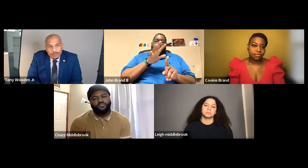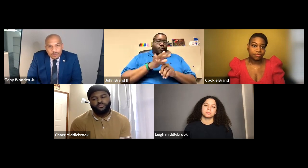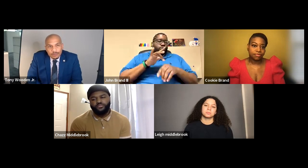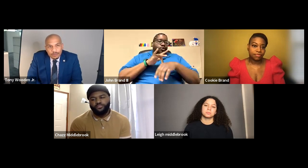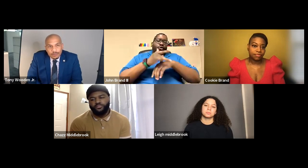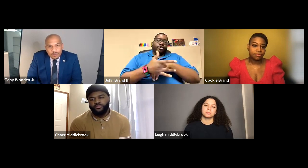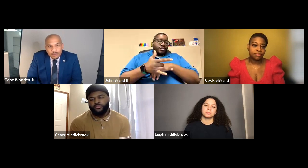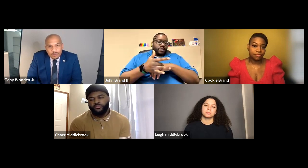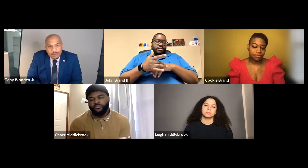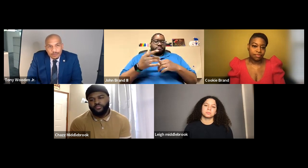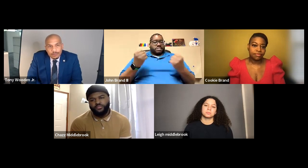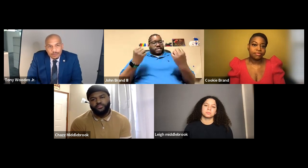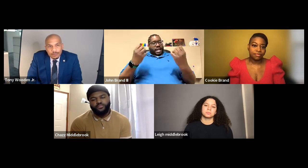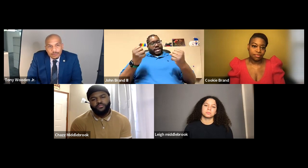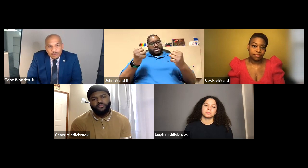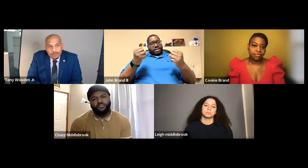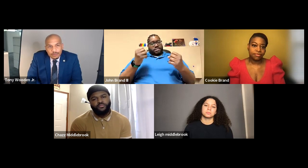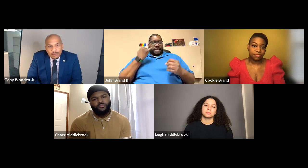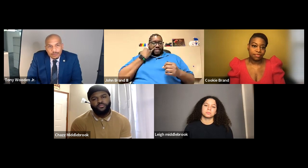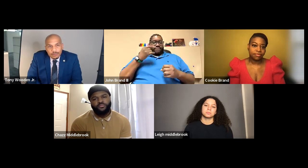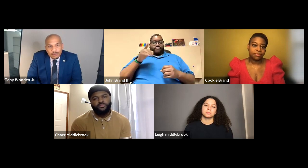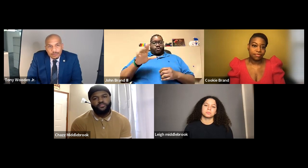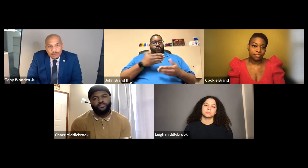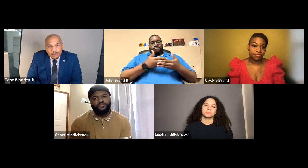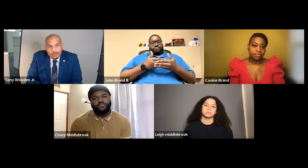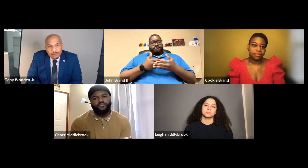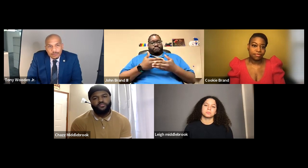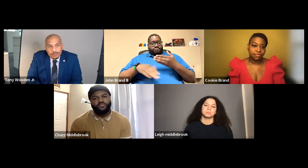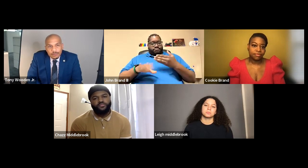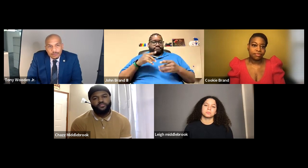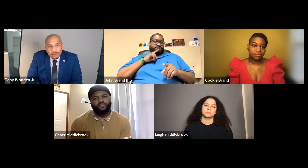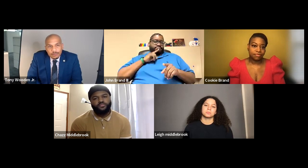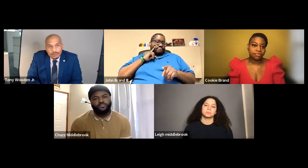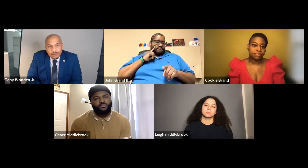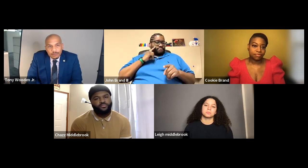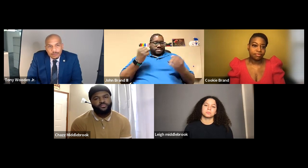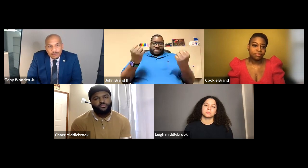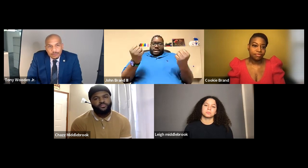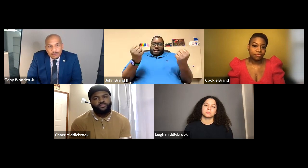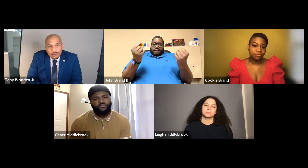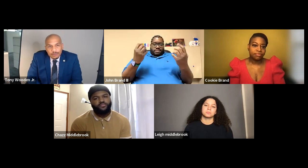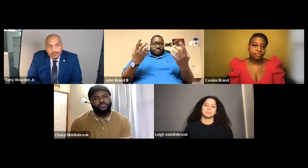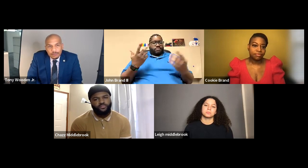feel, as Cookie mentioned, she's right on. Early access to sign language for babies that are born